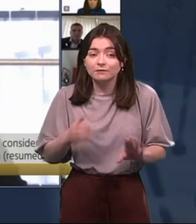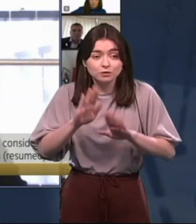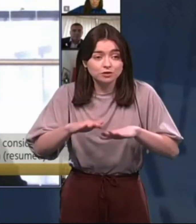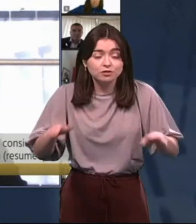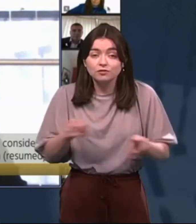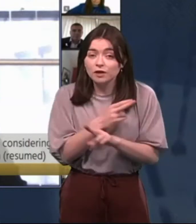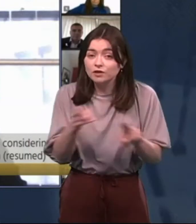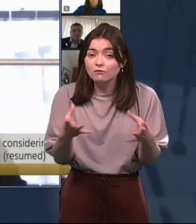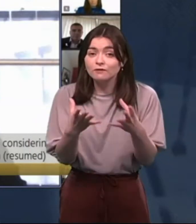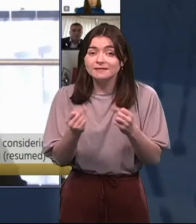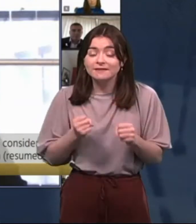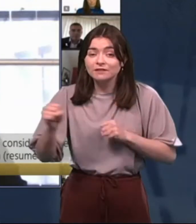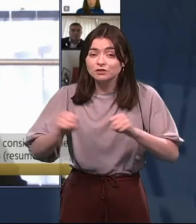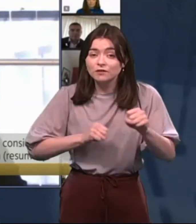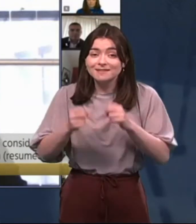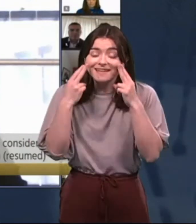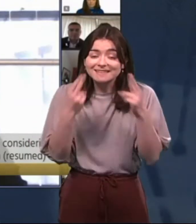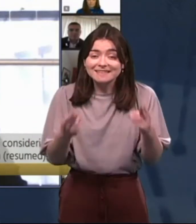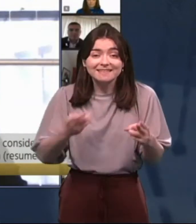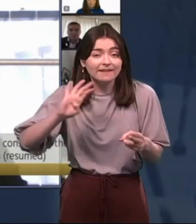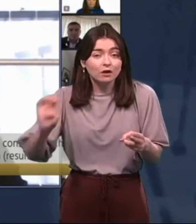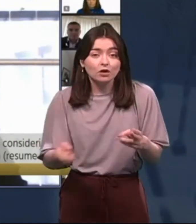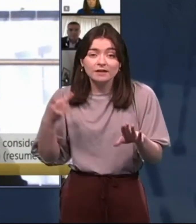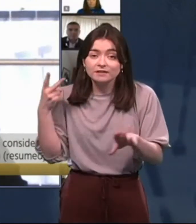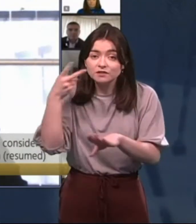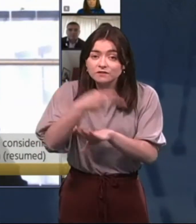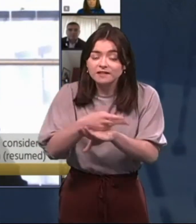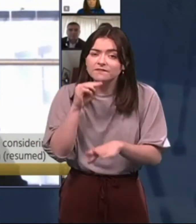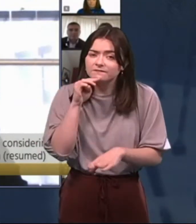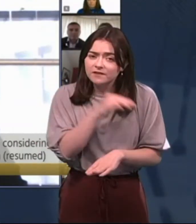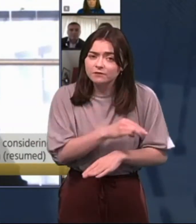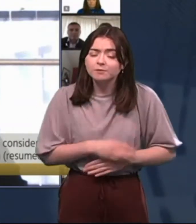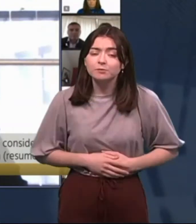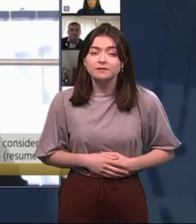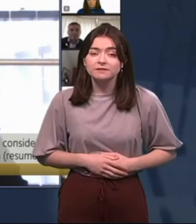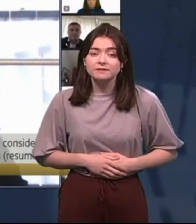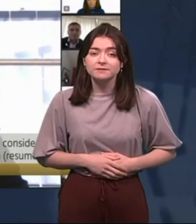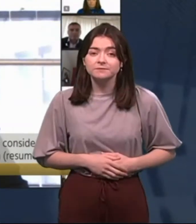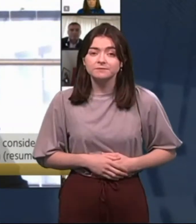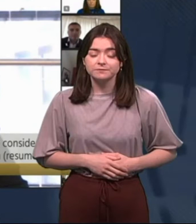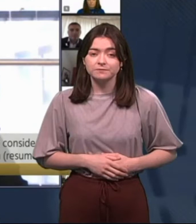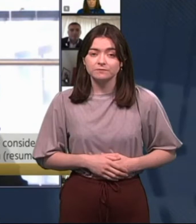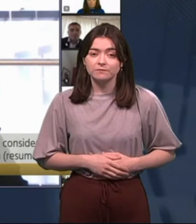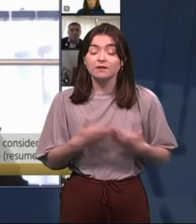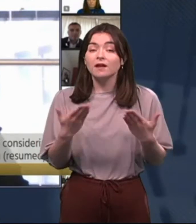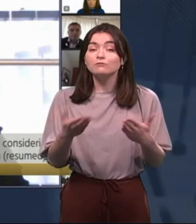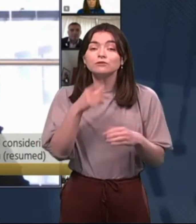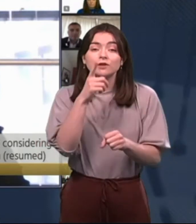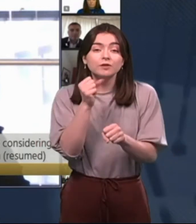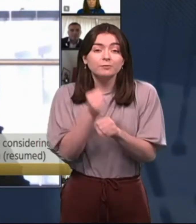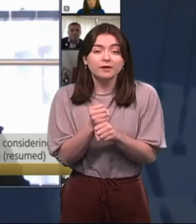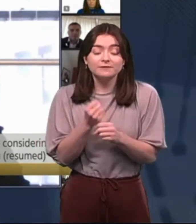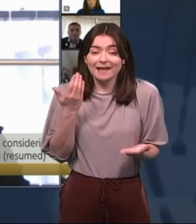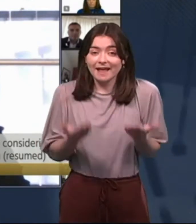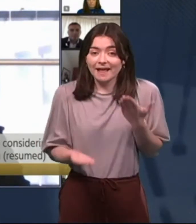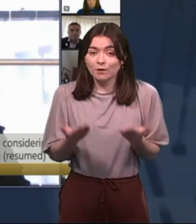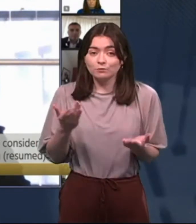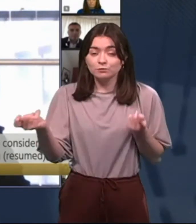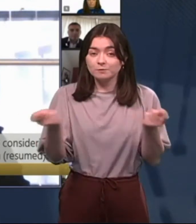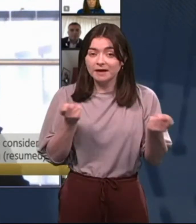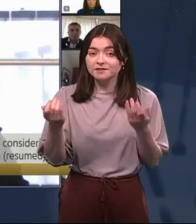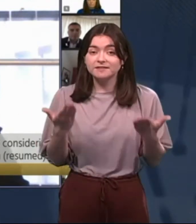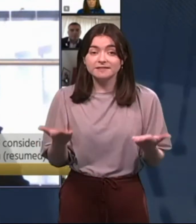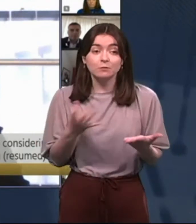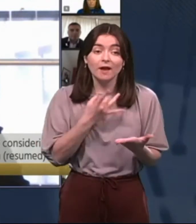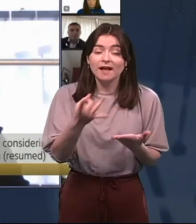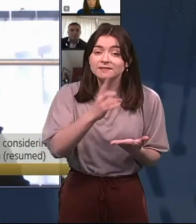the services that they need, and that early intervention is obviously so important. And I think, we're talking about like how do we do this, and we're